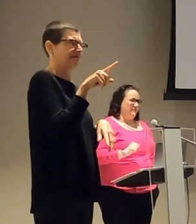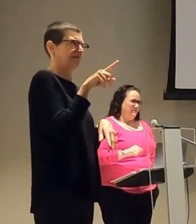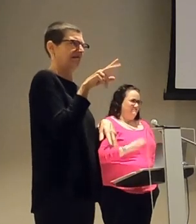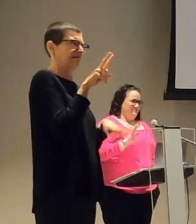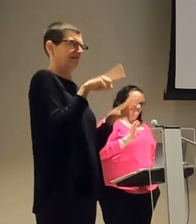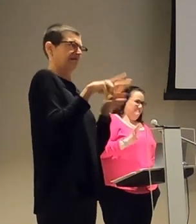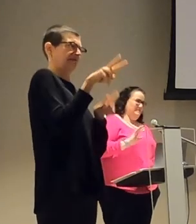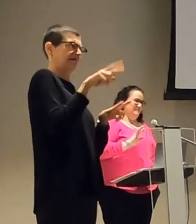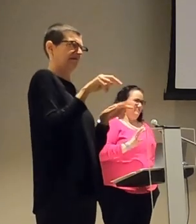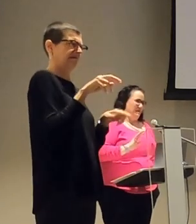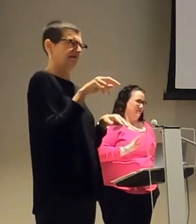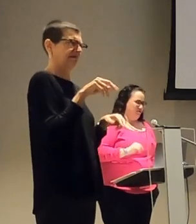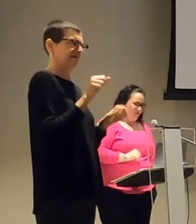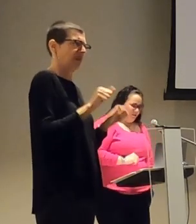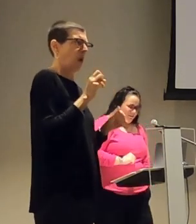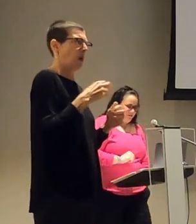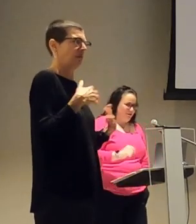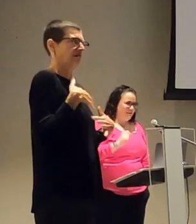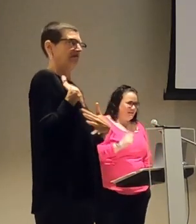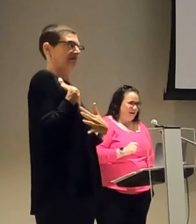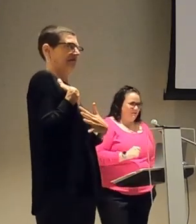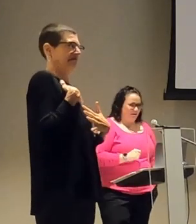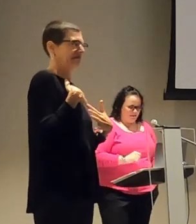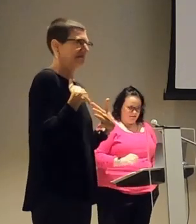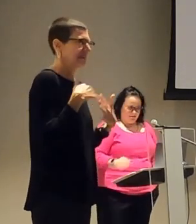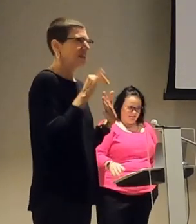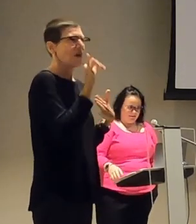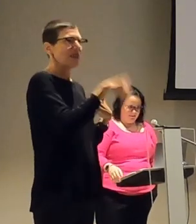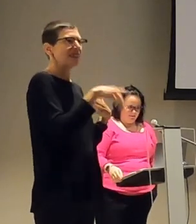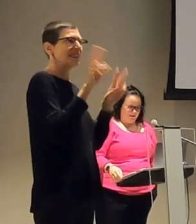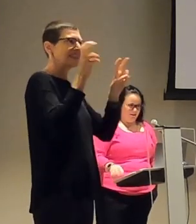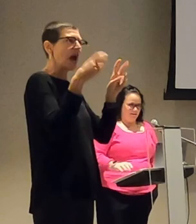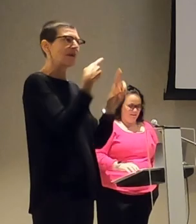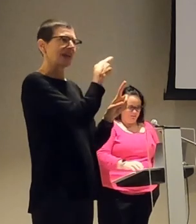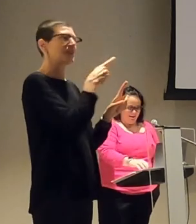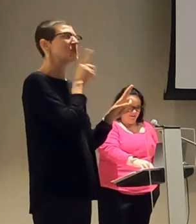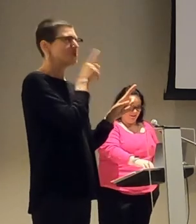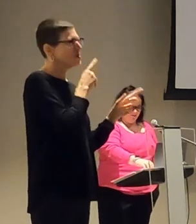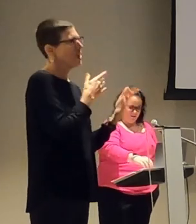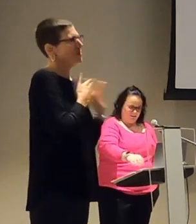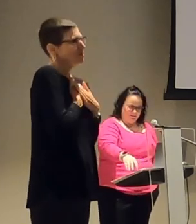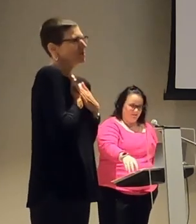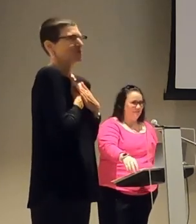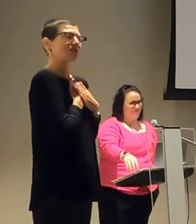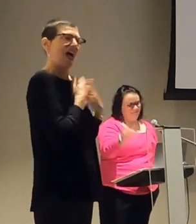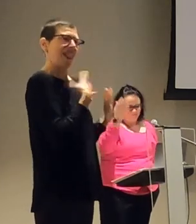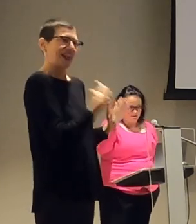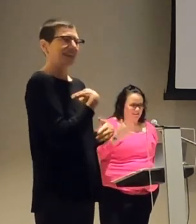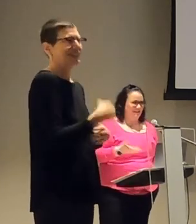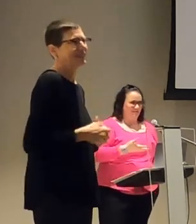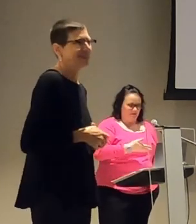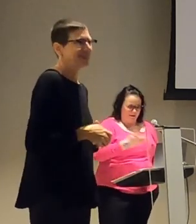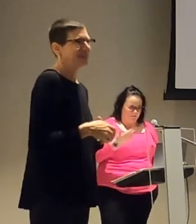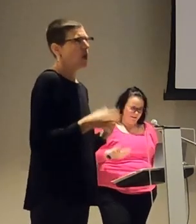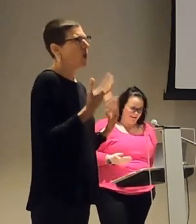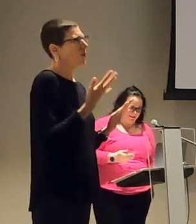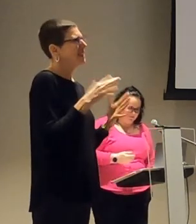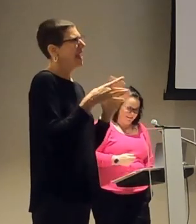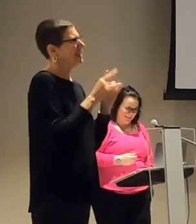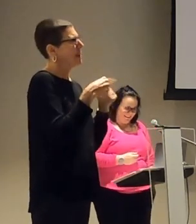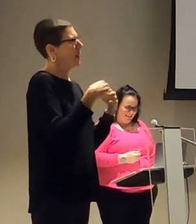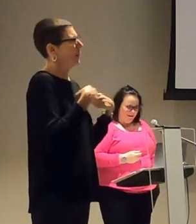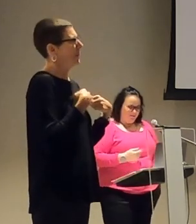you cringe. So this topic is near and dear to my heart, which, what does that say about me?